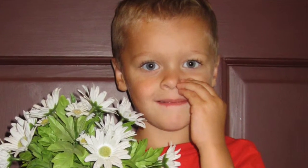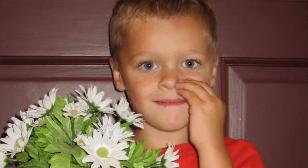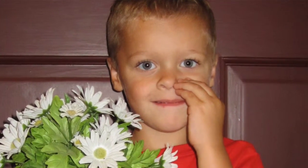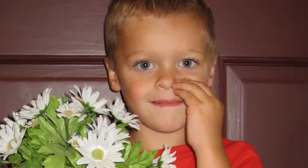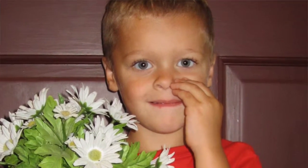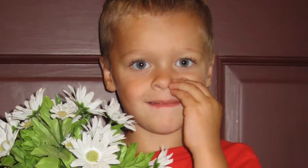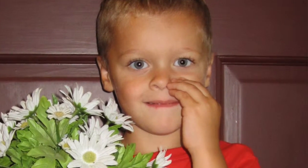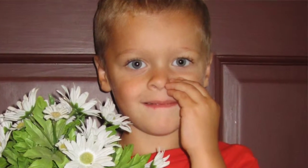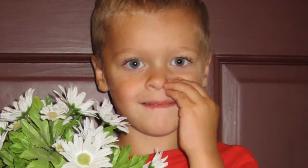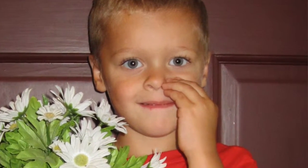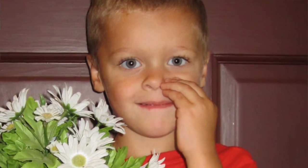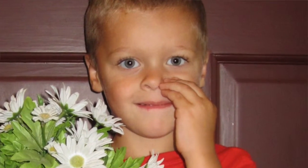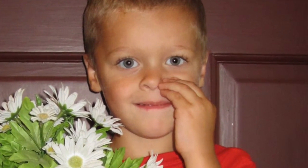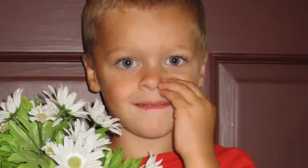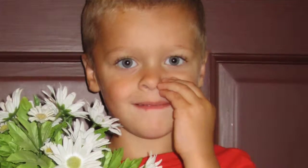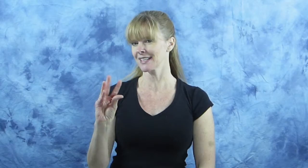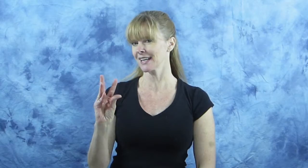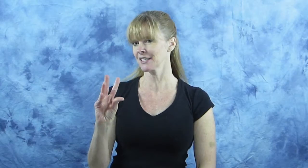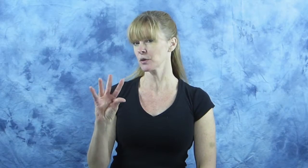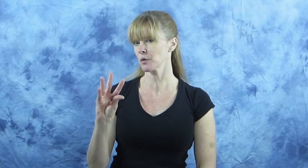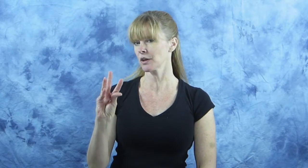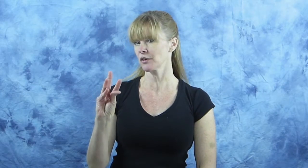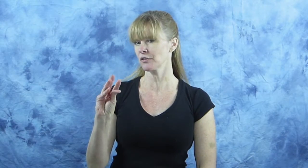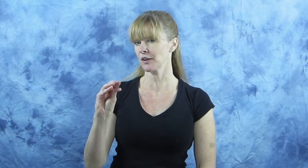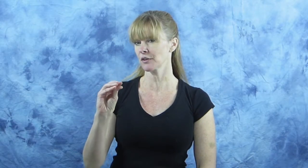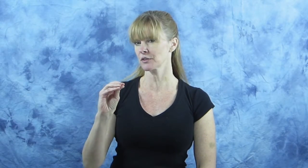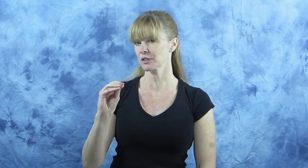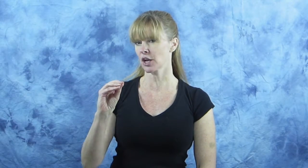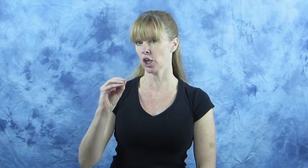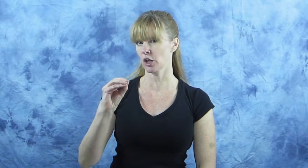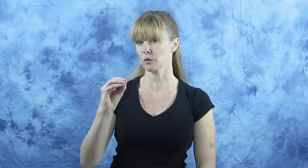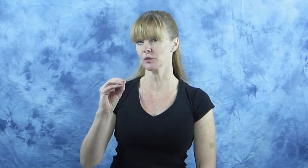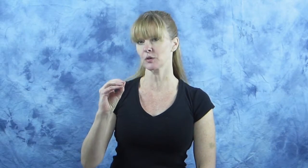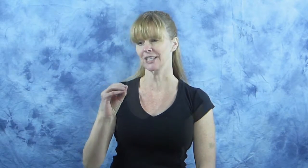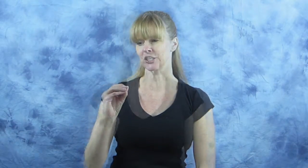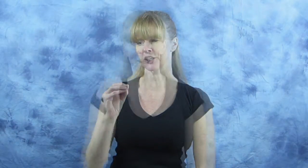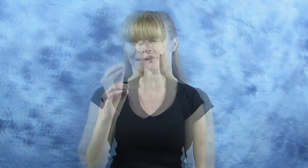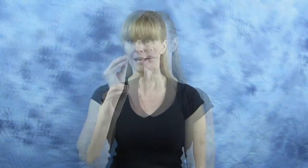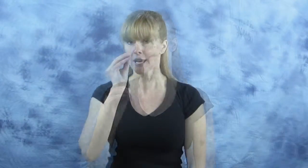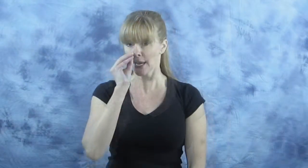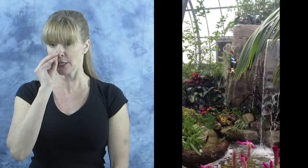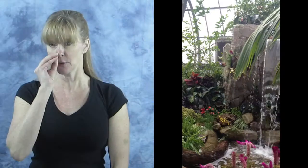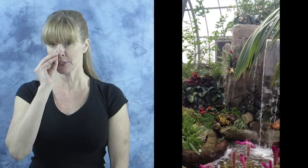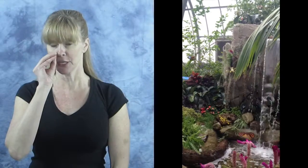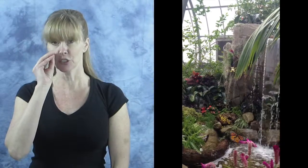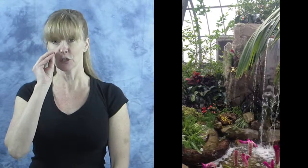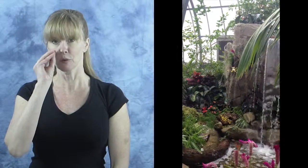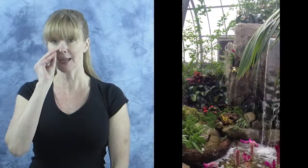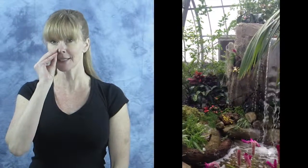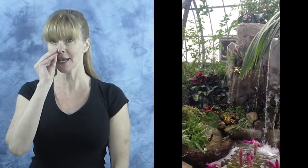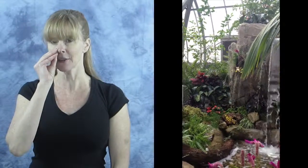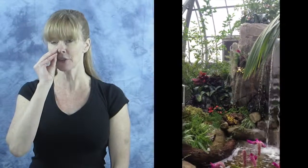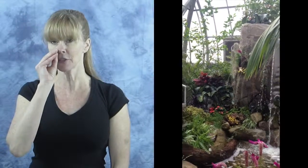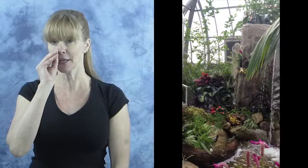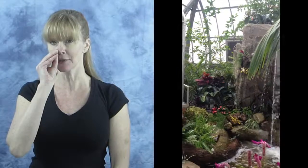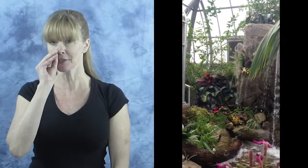with one hand and take it to where your fingers close on each other and you would touch the right side of your nose